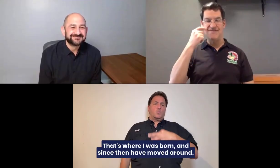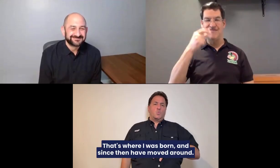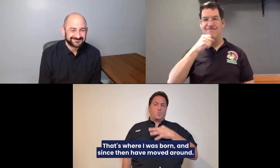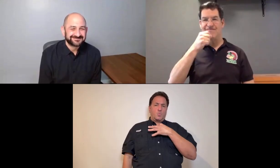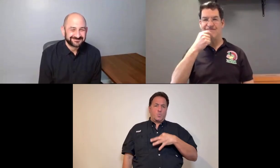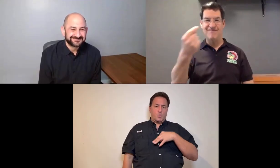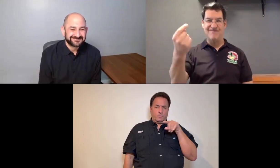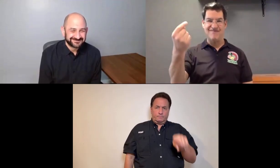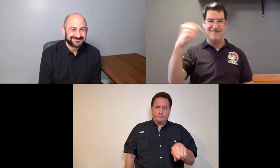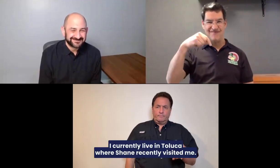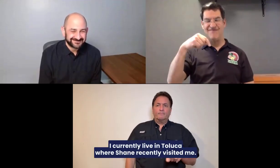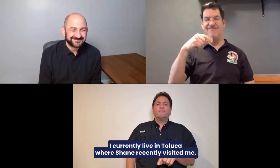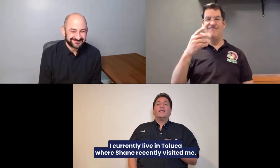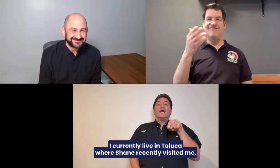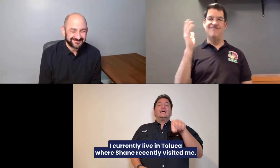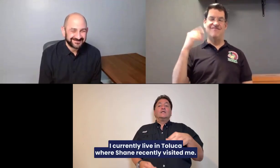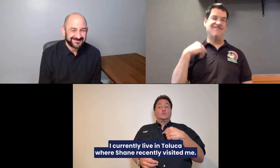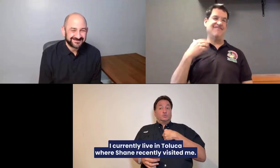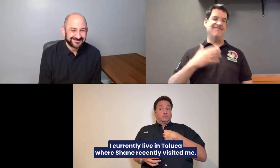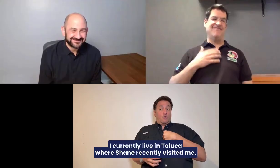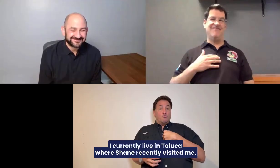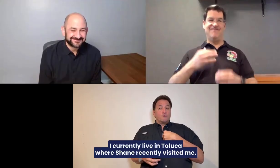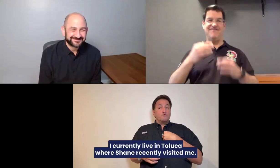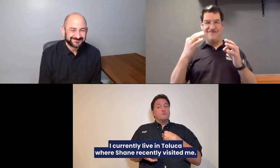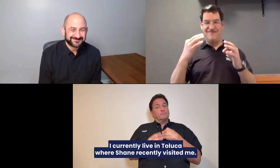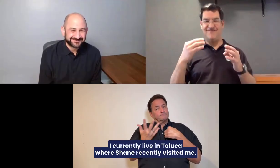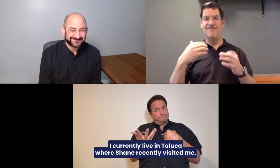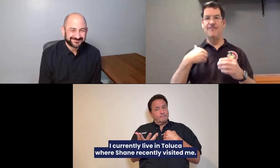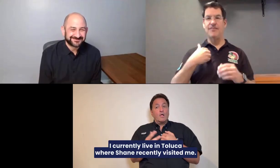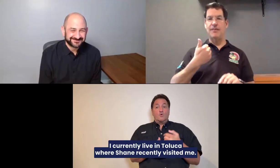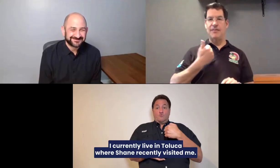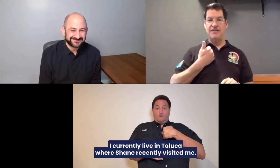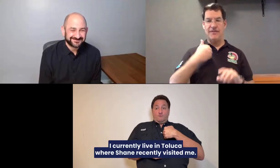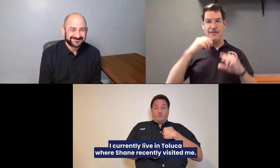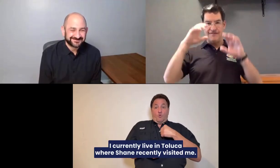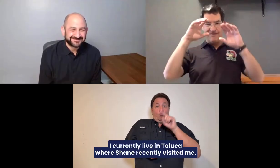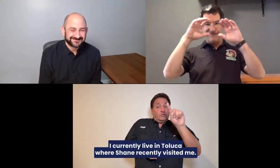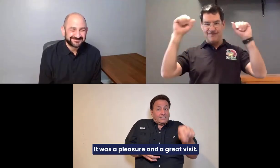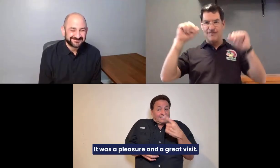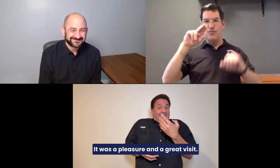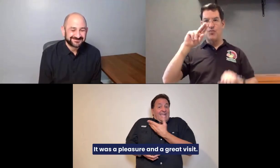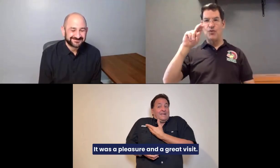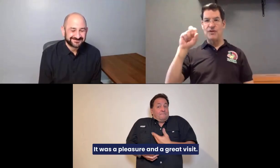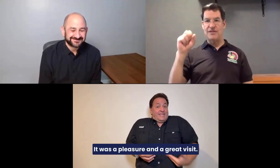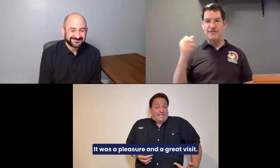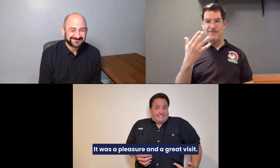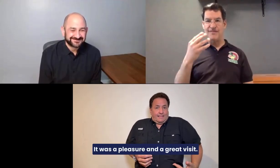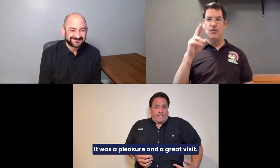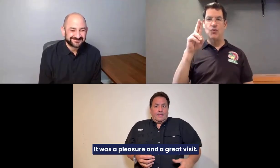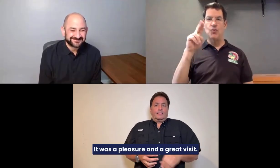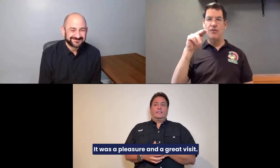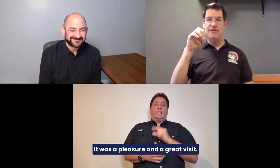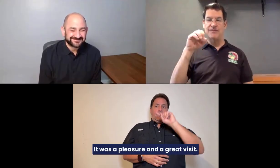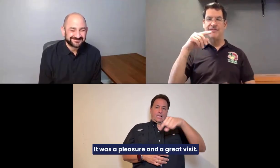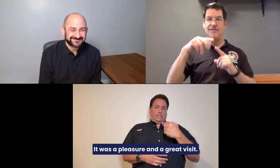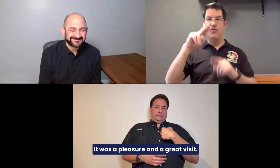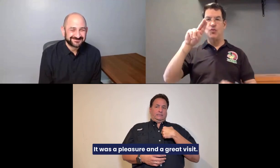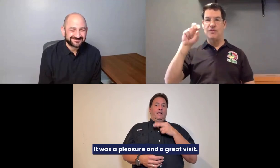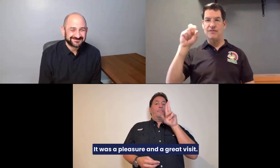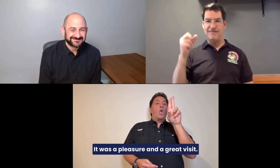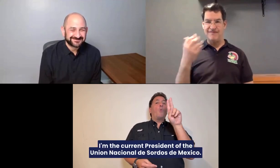moved around. I currently live in Toluca, where Shane recently visited me. It was a pleasure and a great